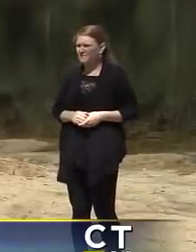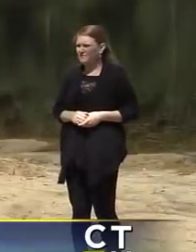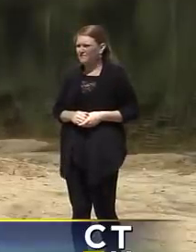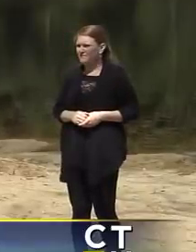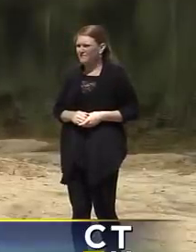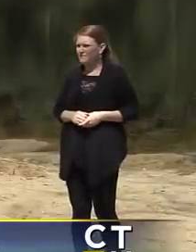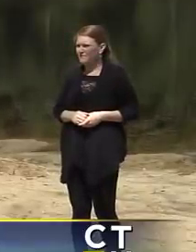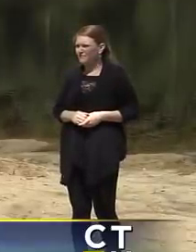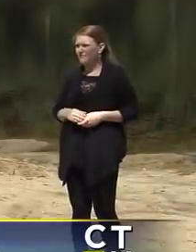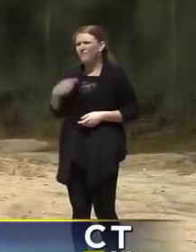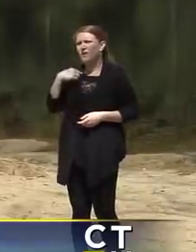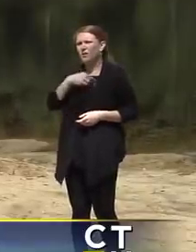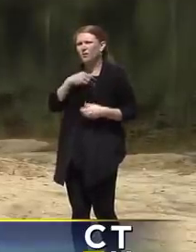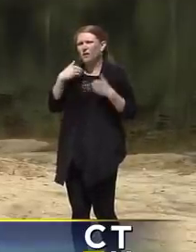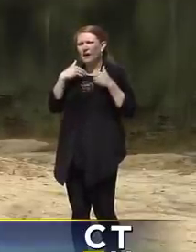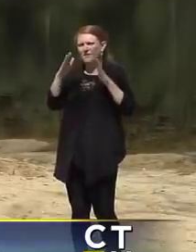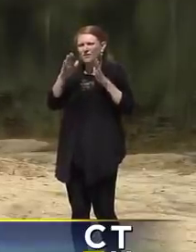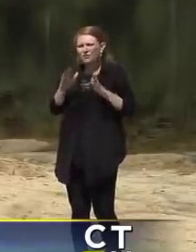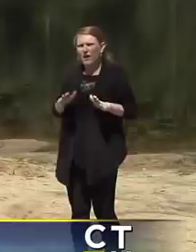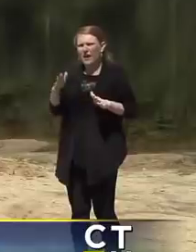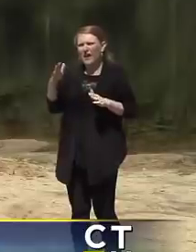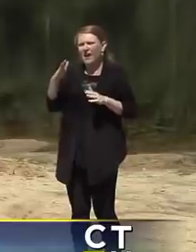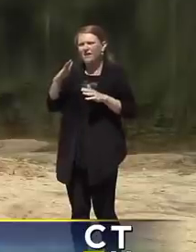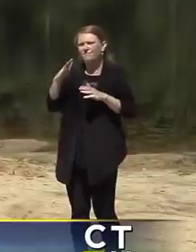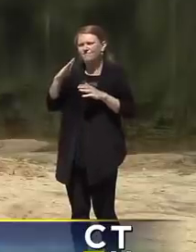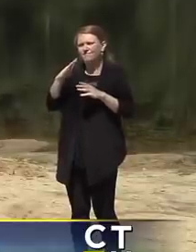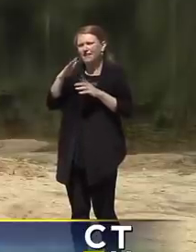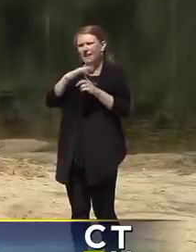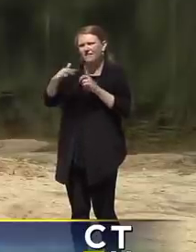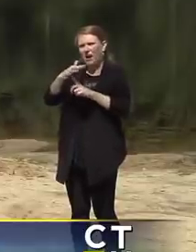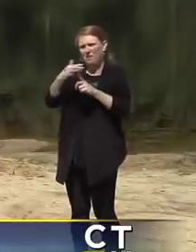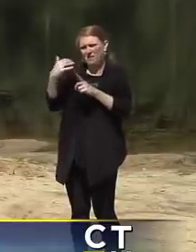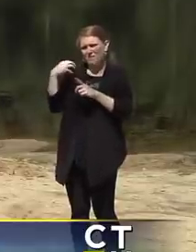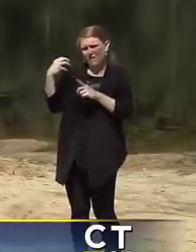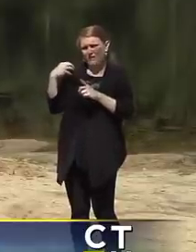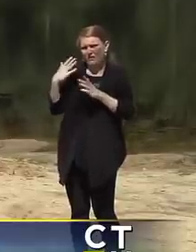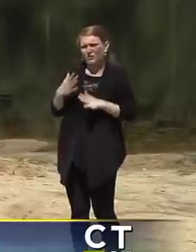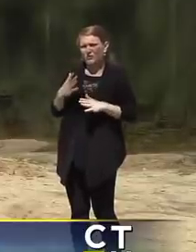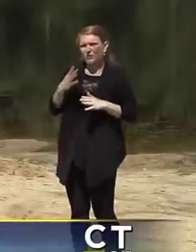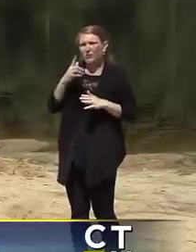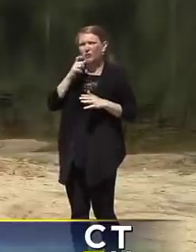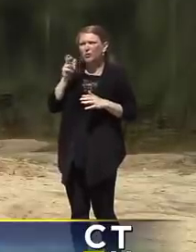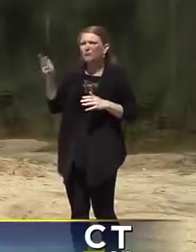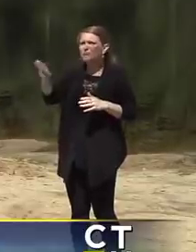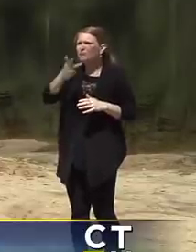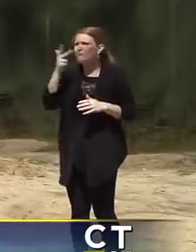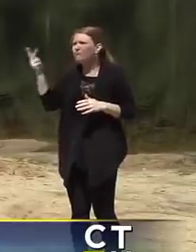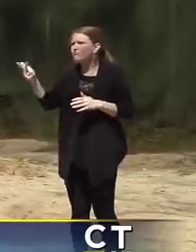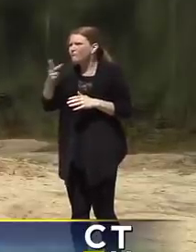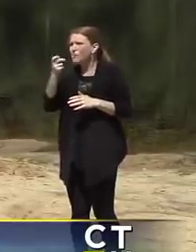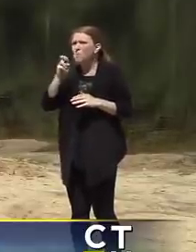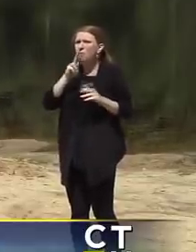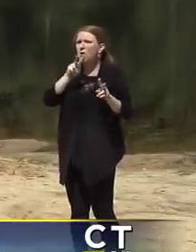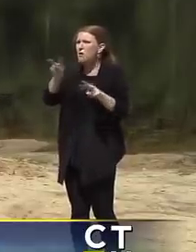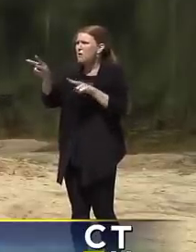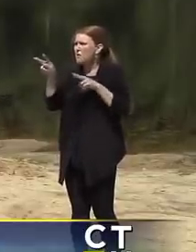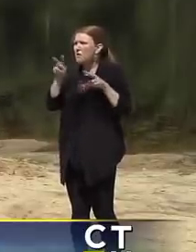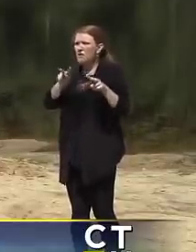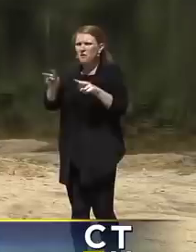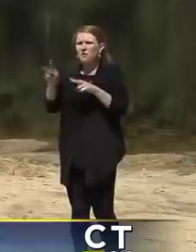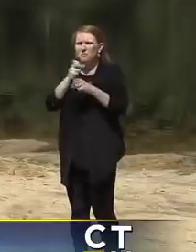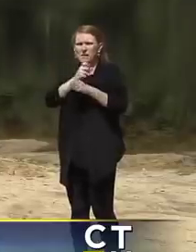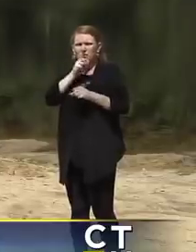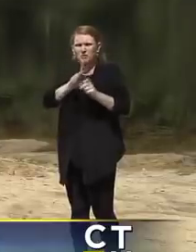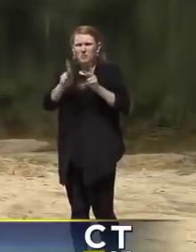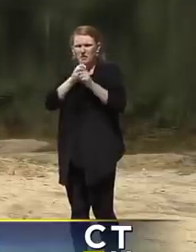environmental conservation officer force that they've been out there doing patrols. Our park staff as well. Our first preference